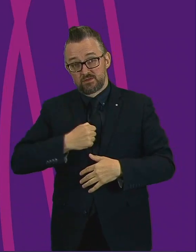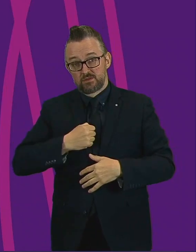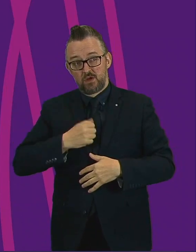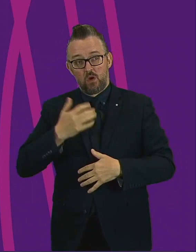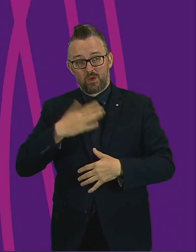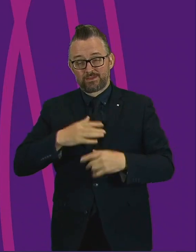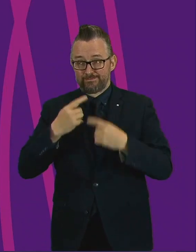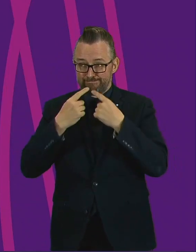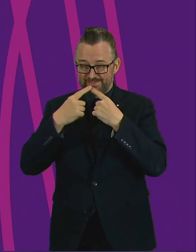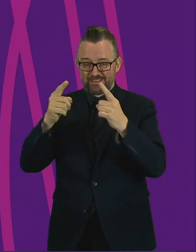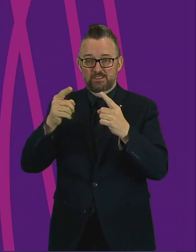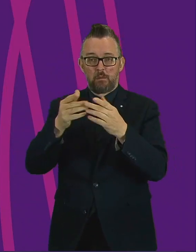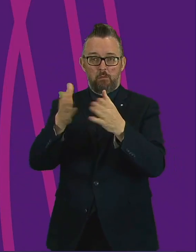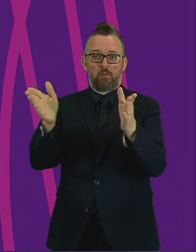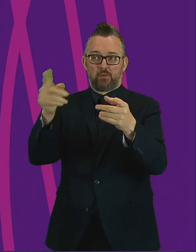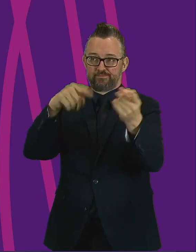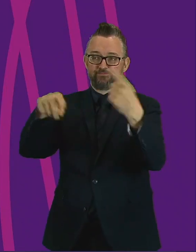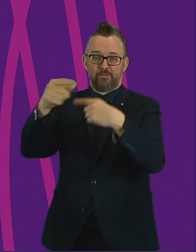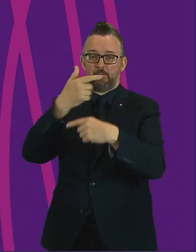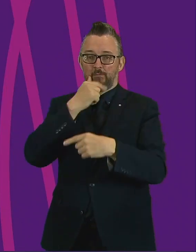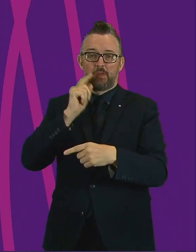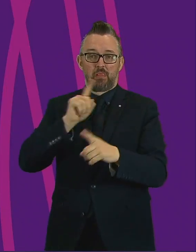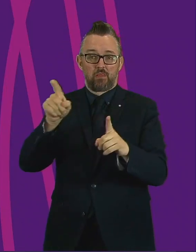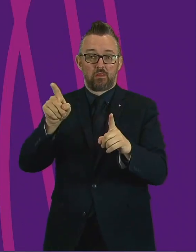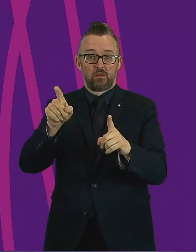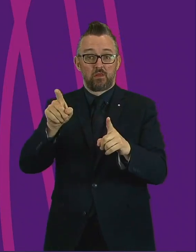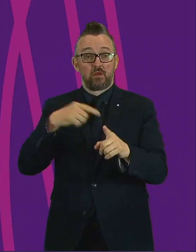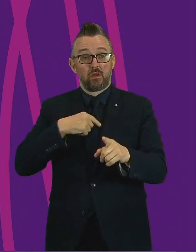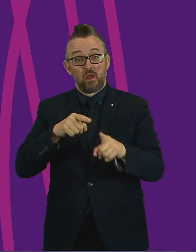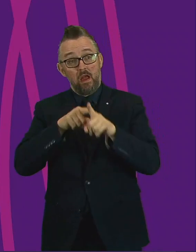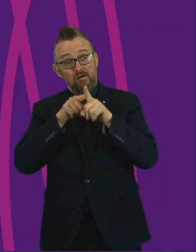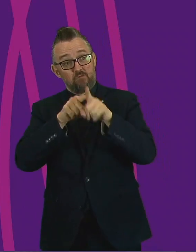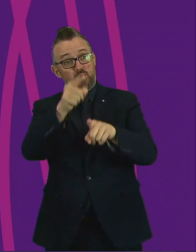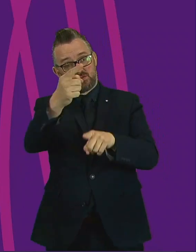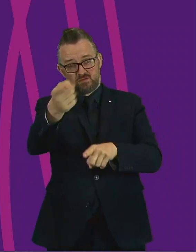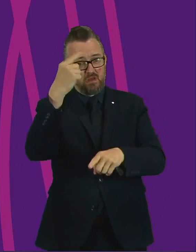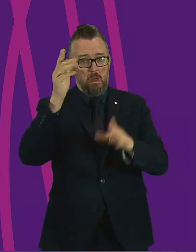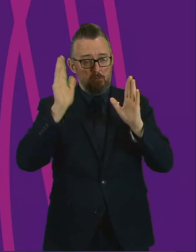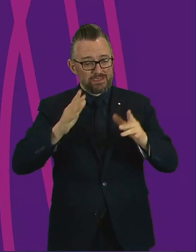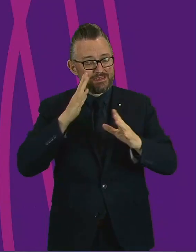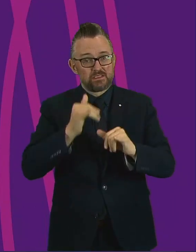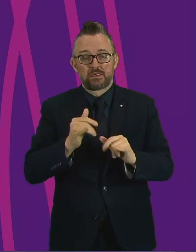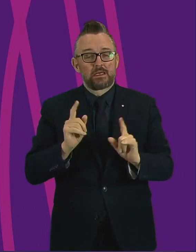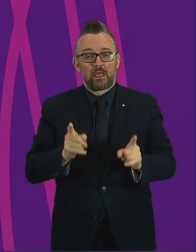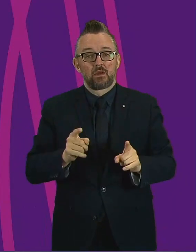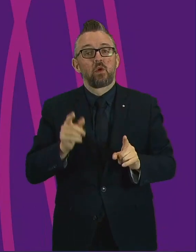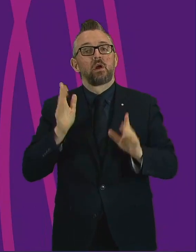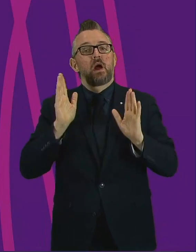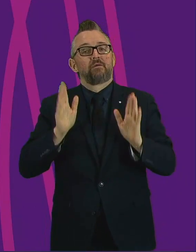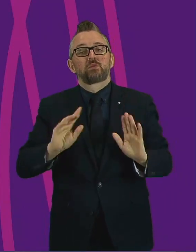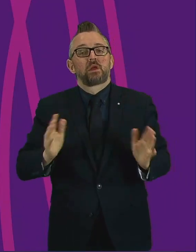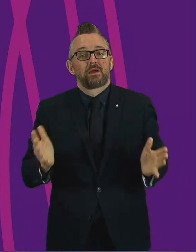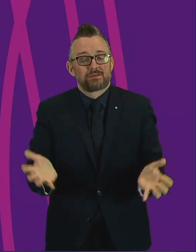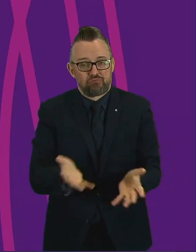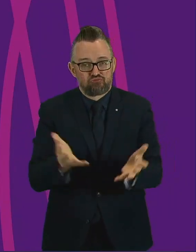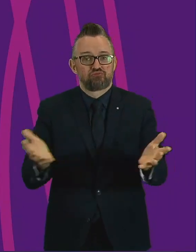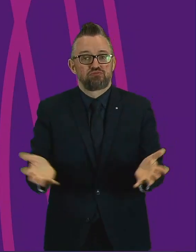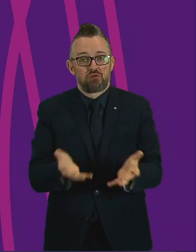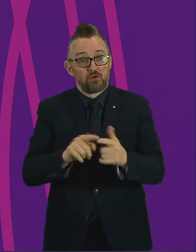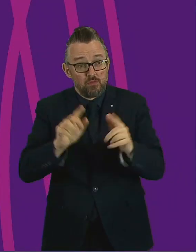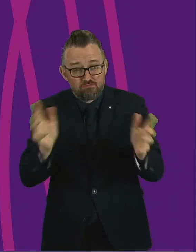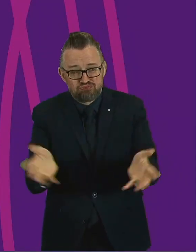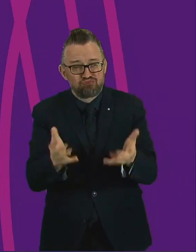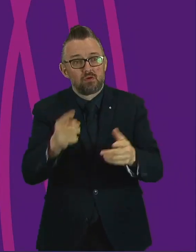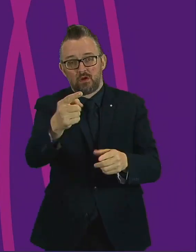across to people, because we can't force people to come forward for testing, but we have to encourage people to do that and explain why it is so